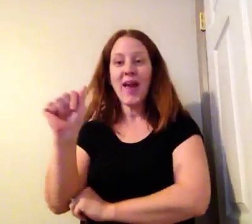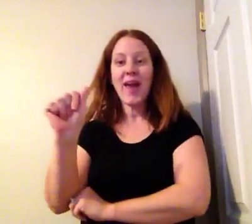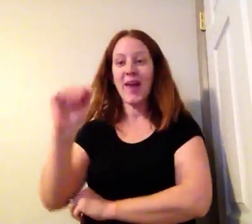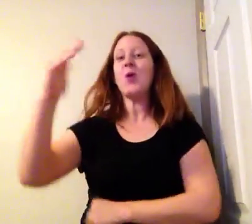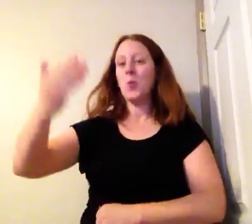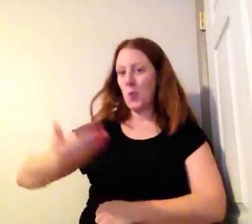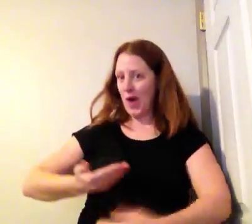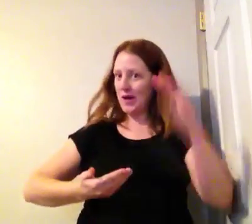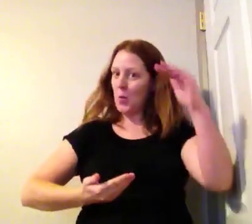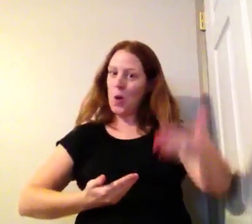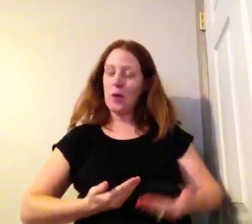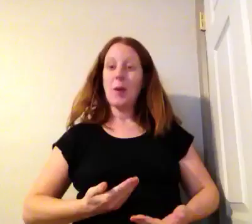Heino Nitsche.